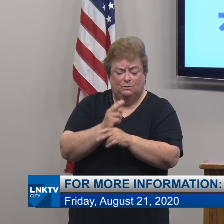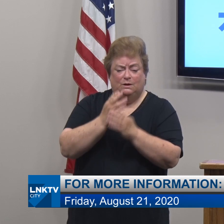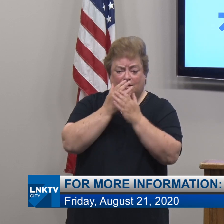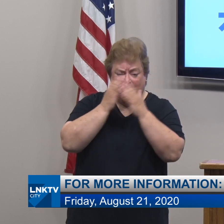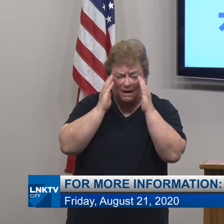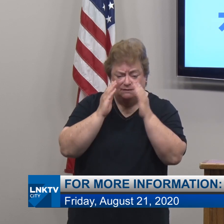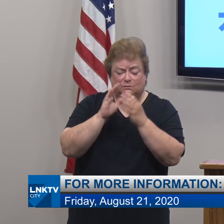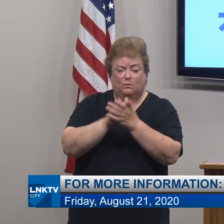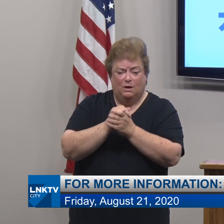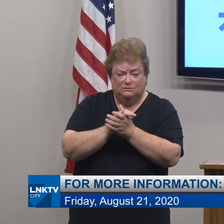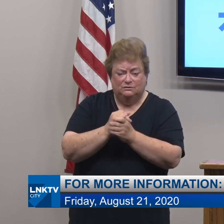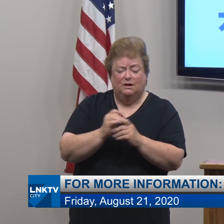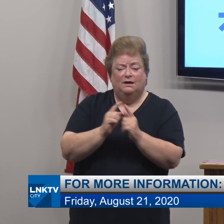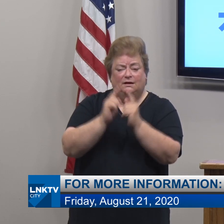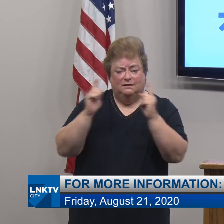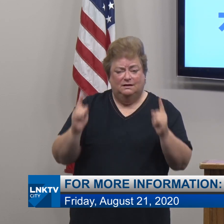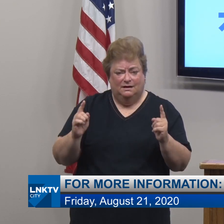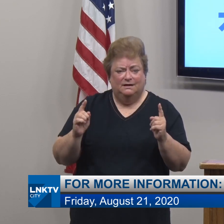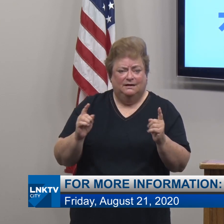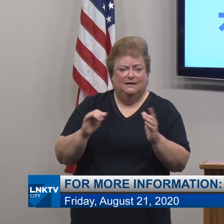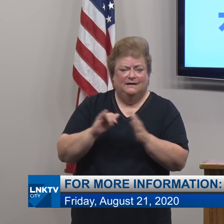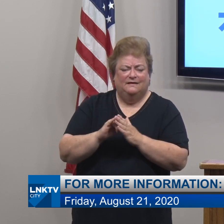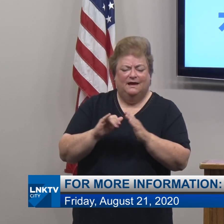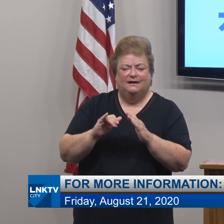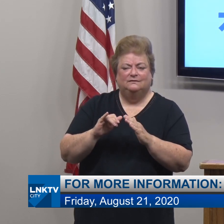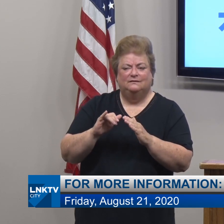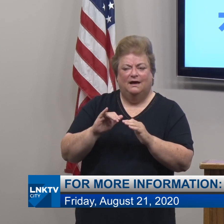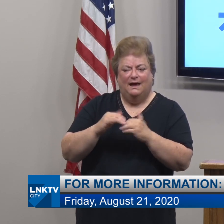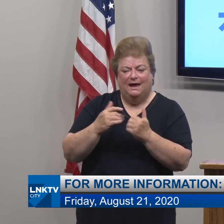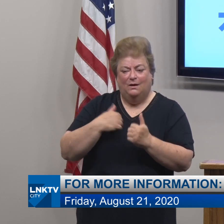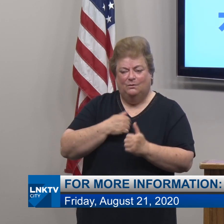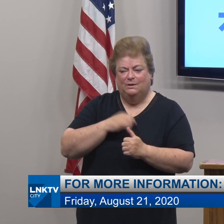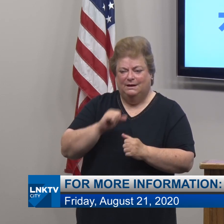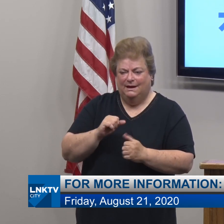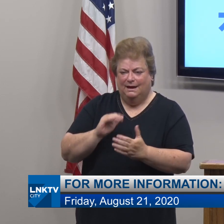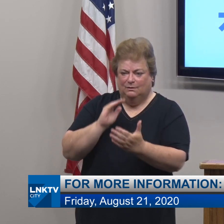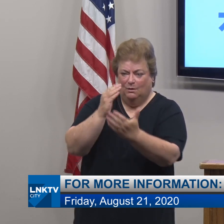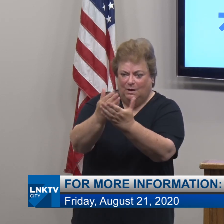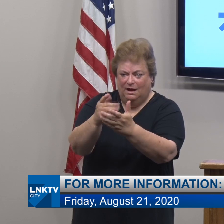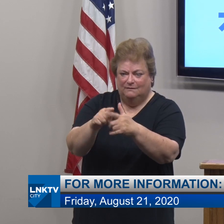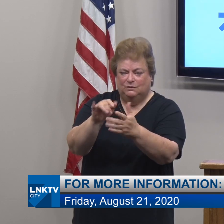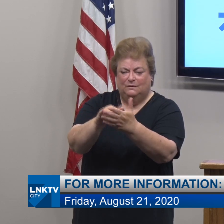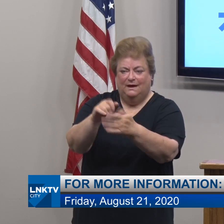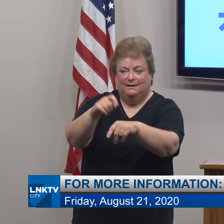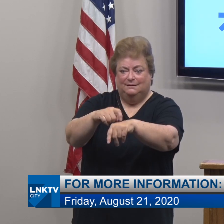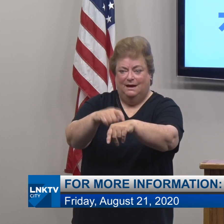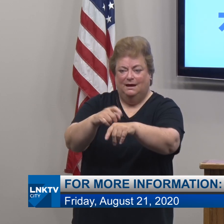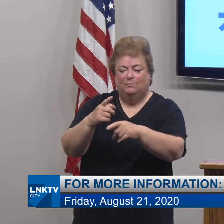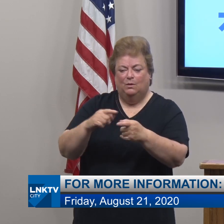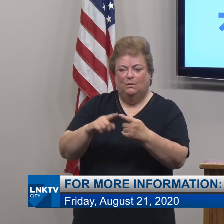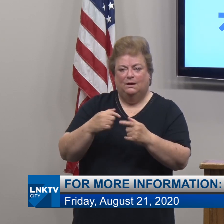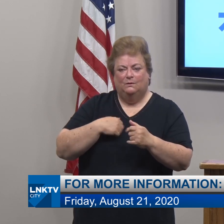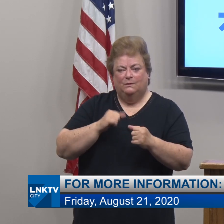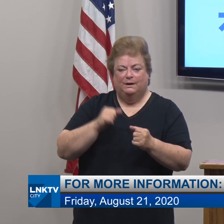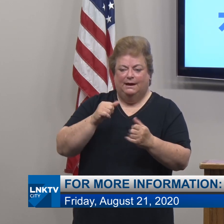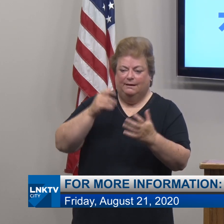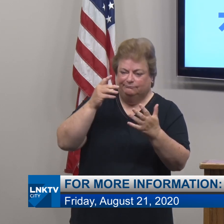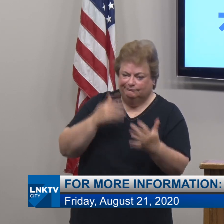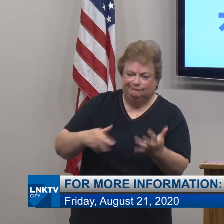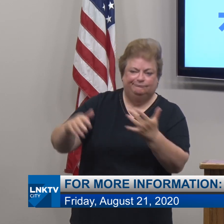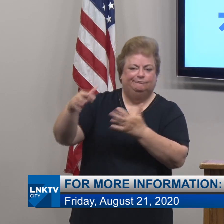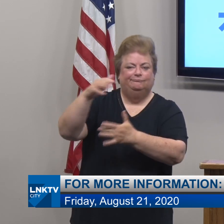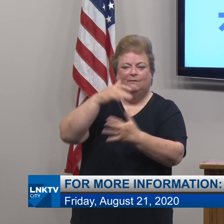watch our distance. That's how we come to the time when we can clearly say that we're free to move about in ways that are